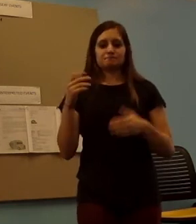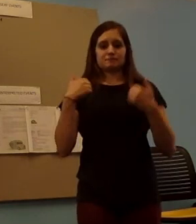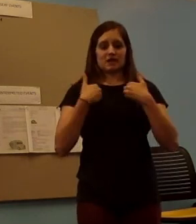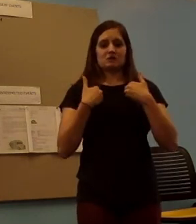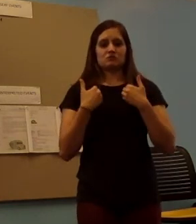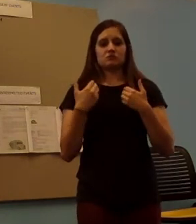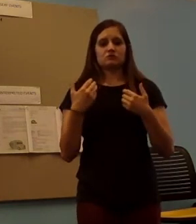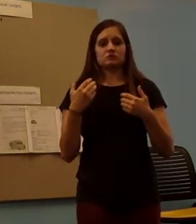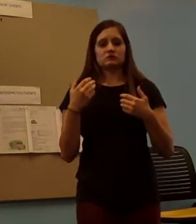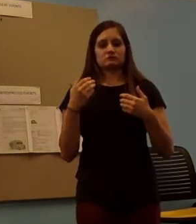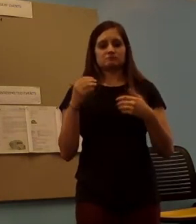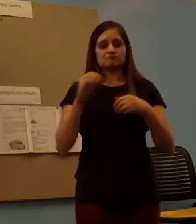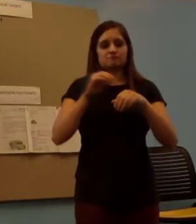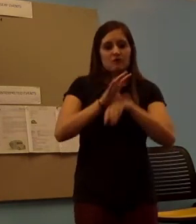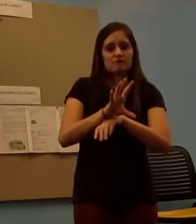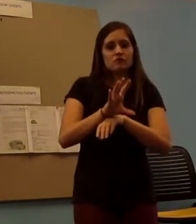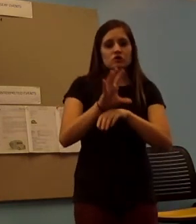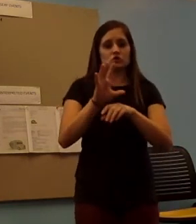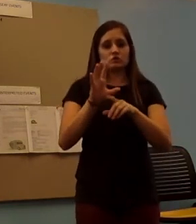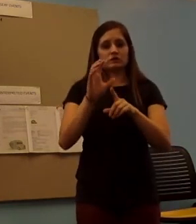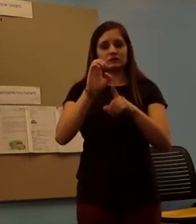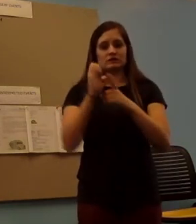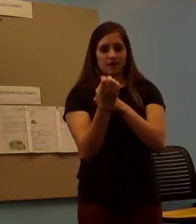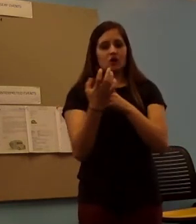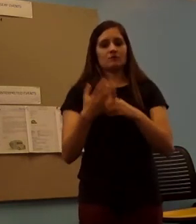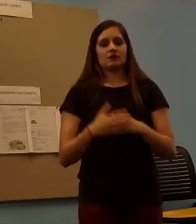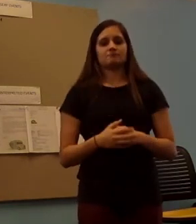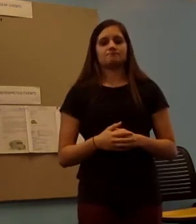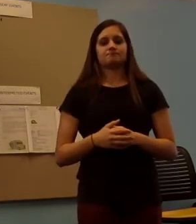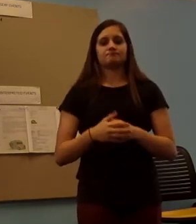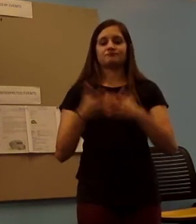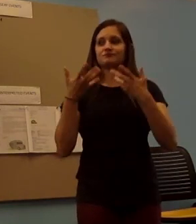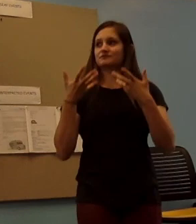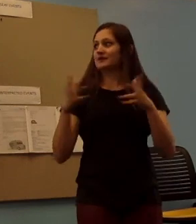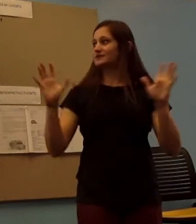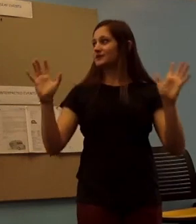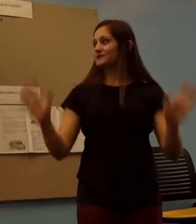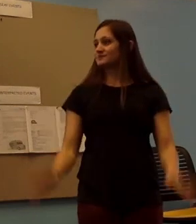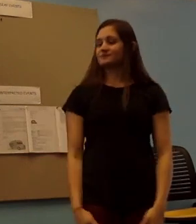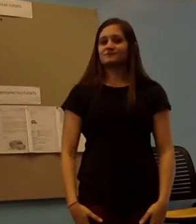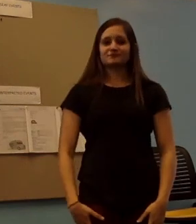And that is all. Boop.